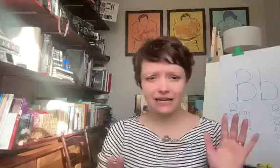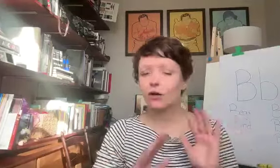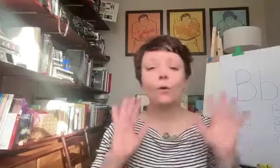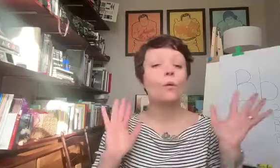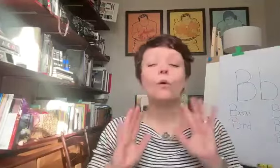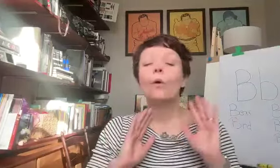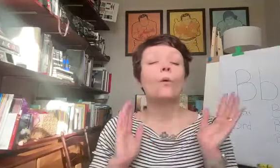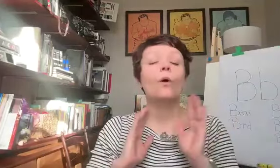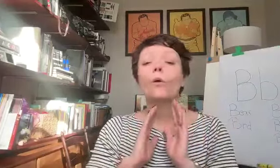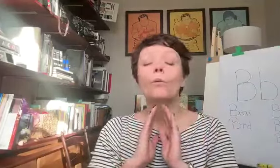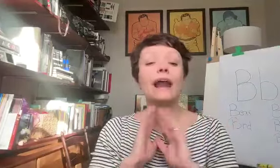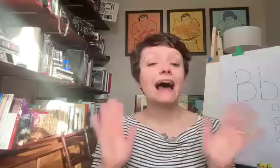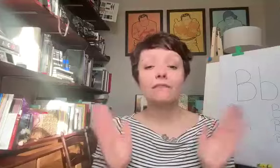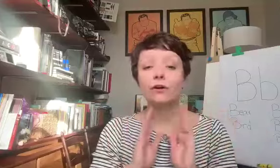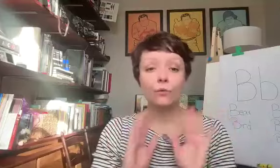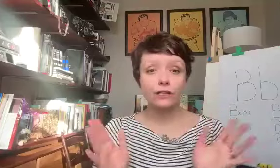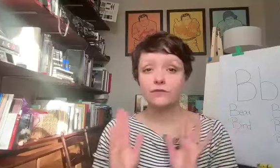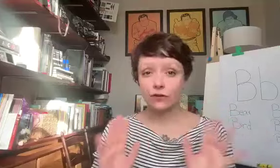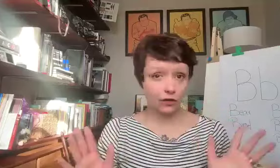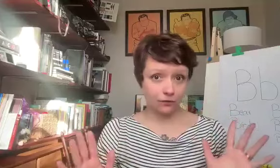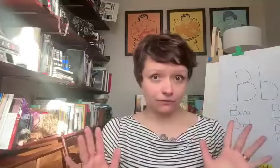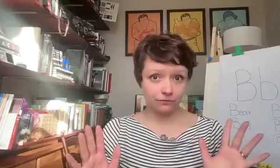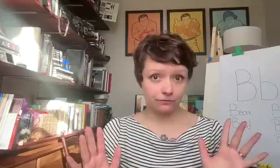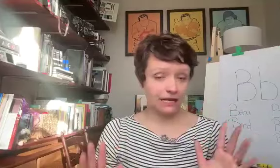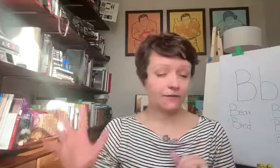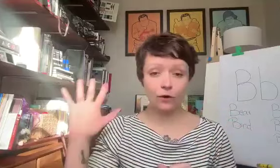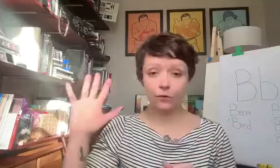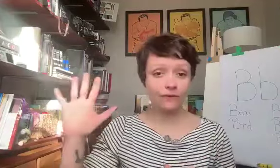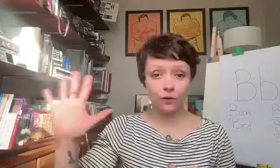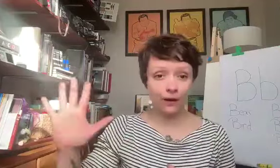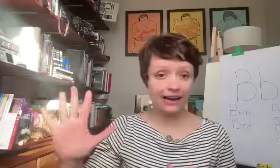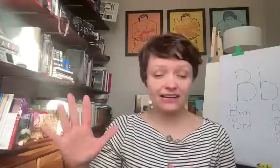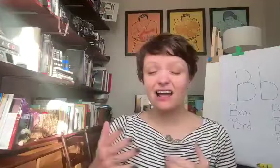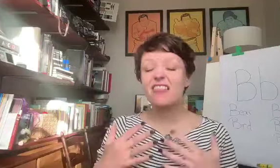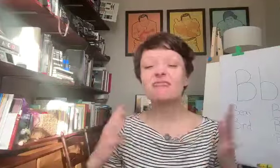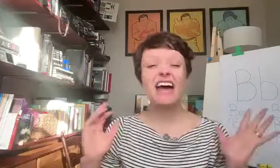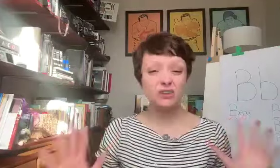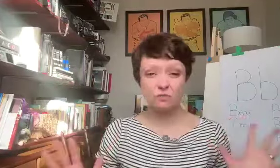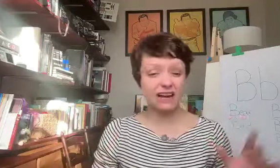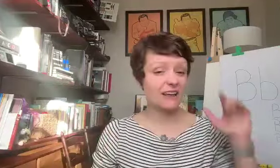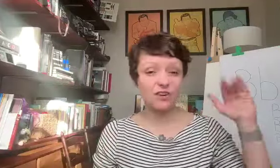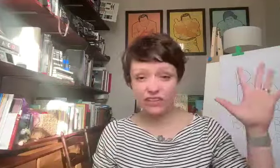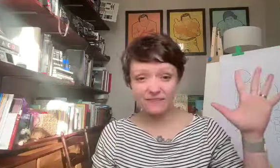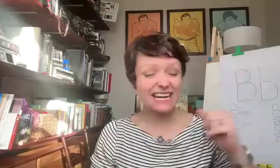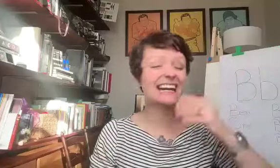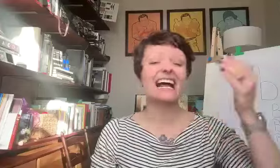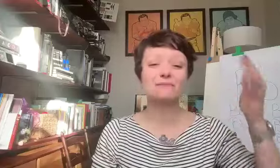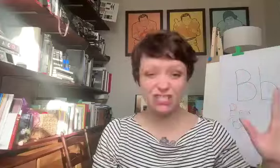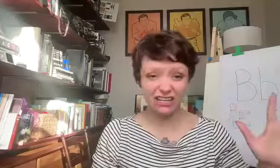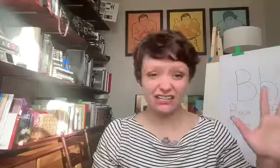sign. Whatever works for you. If you are right-handed, that's great. If you're left-handed, I am jealous.